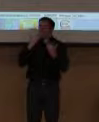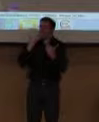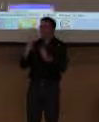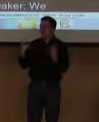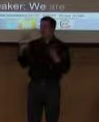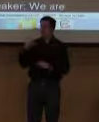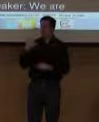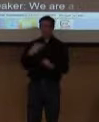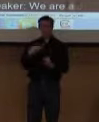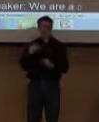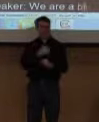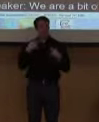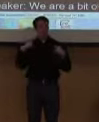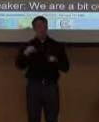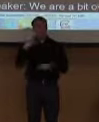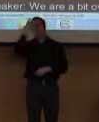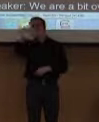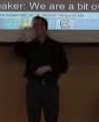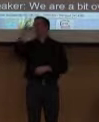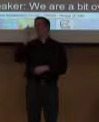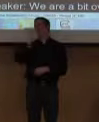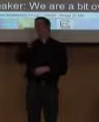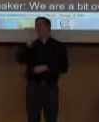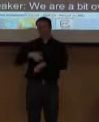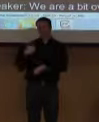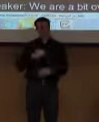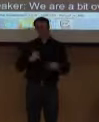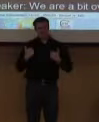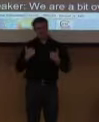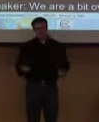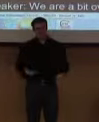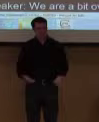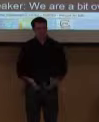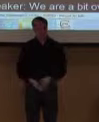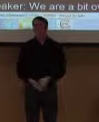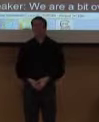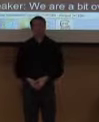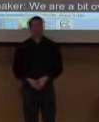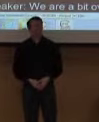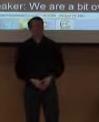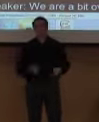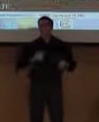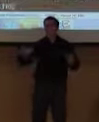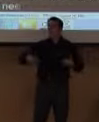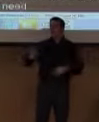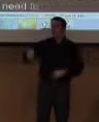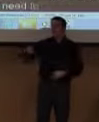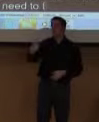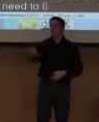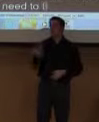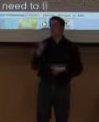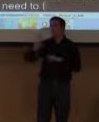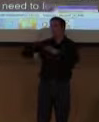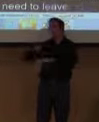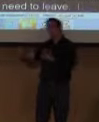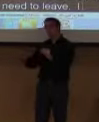for joining us during this beautiful lunchtime that we have here. And I welcome you to come up and ask